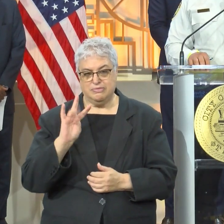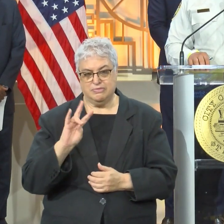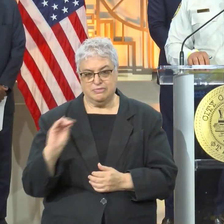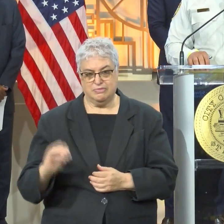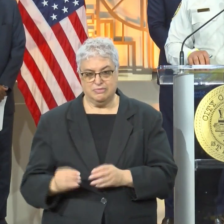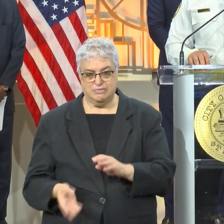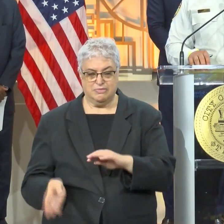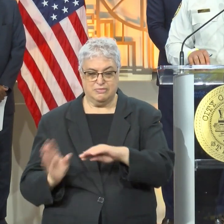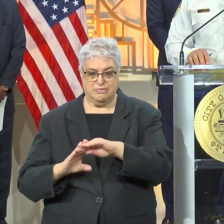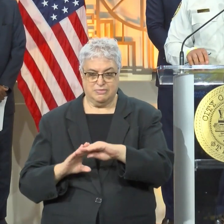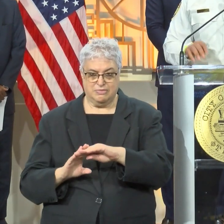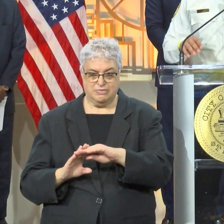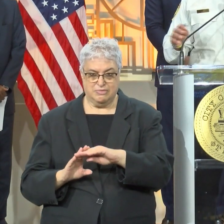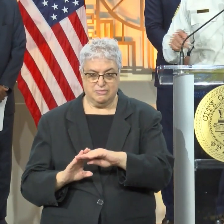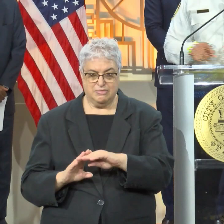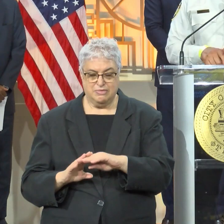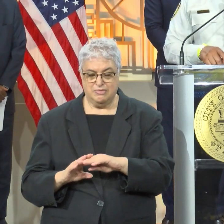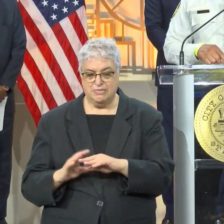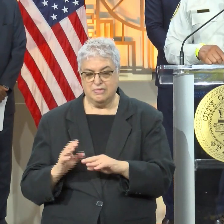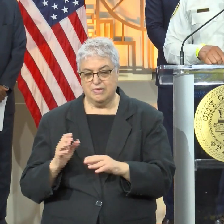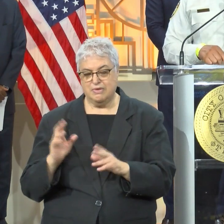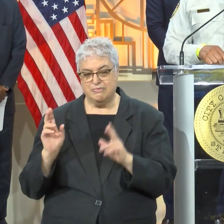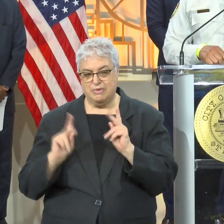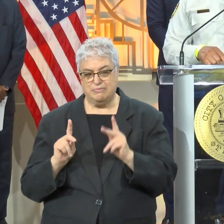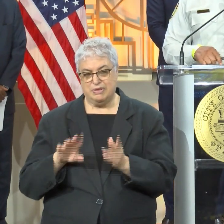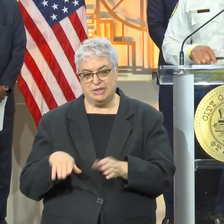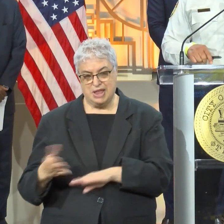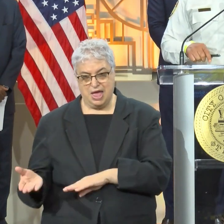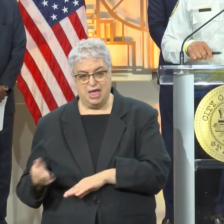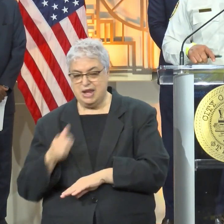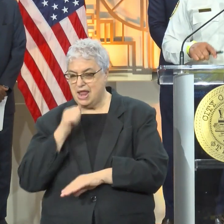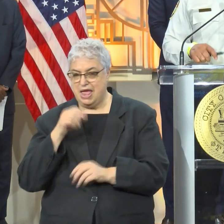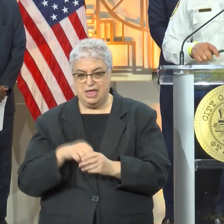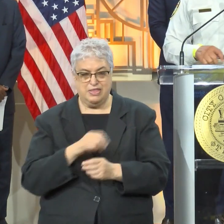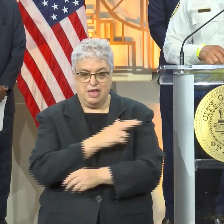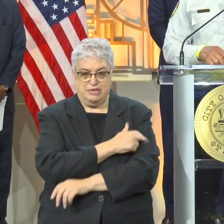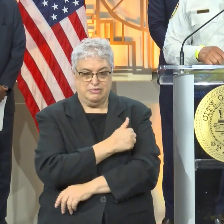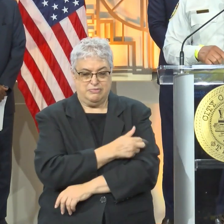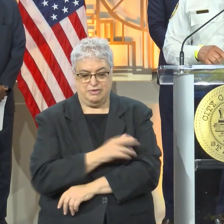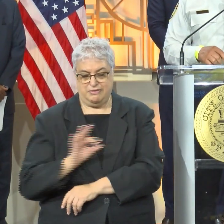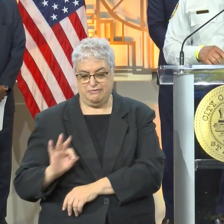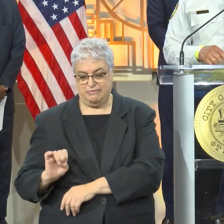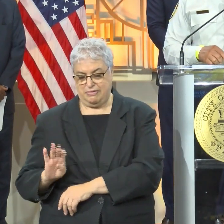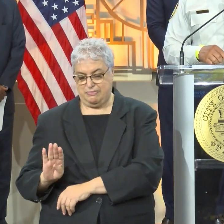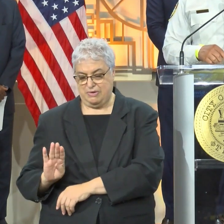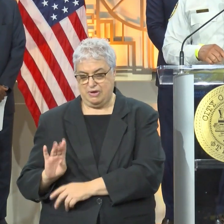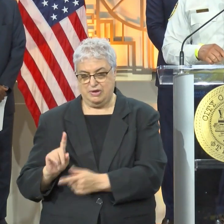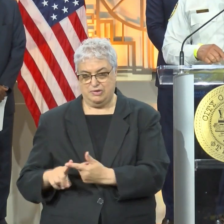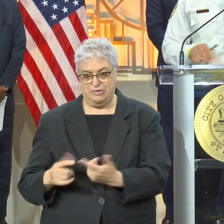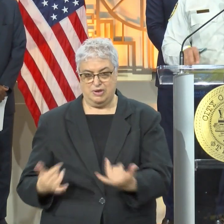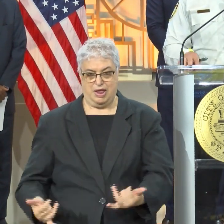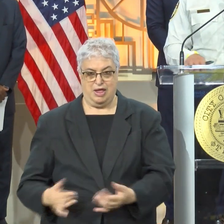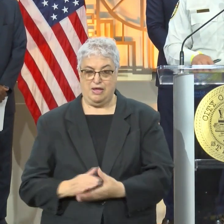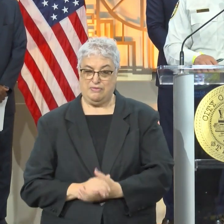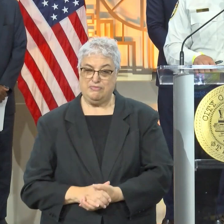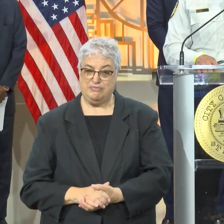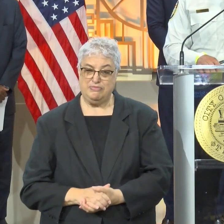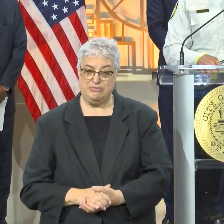47% increase in the number of out-of-hospital deaths that we've seen just from February of this year.